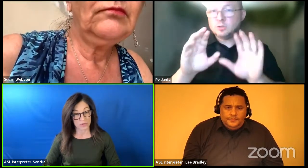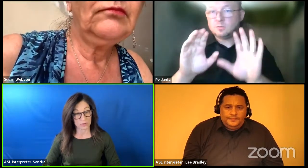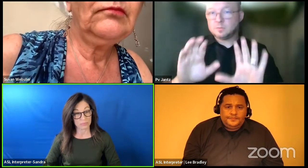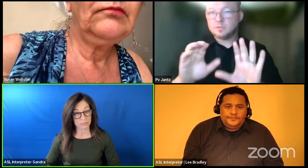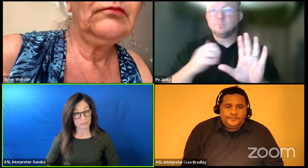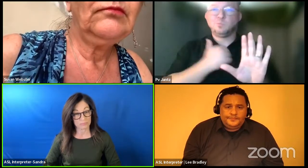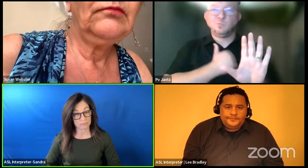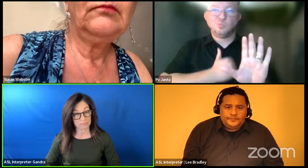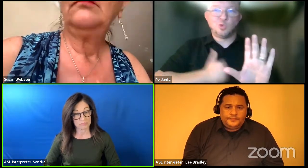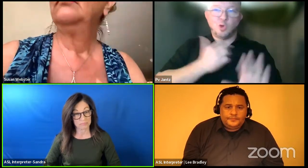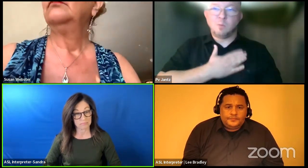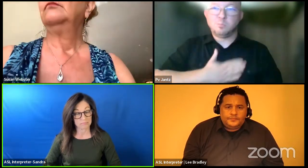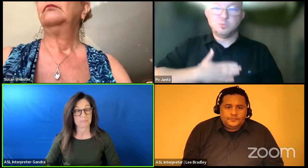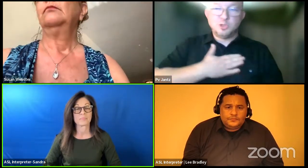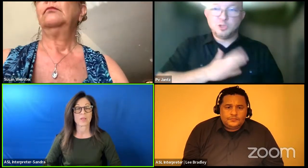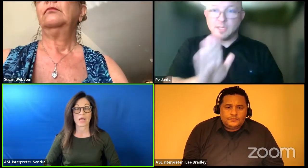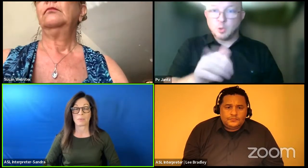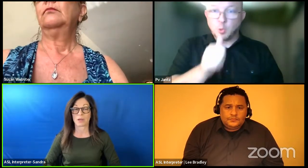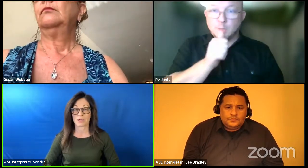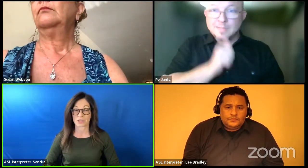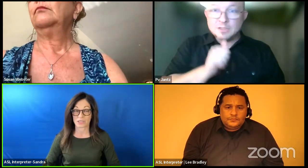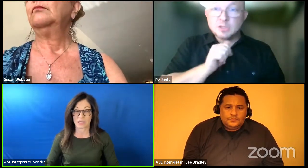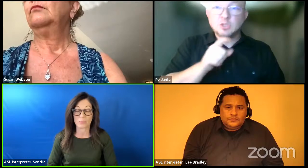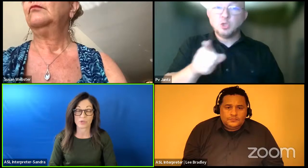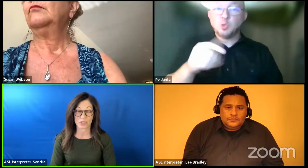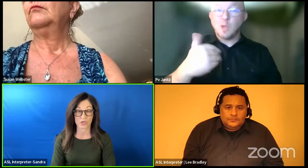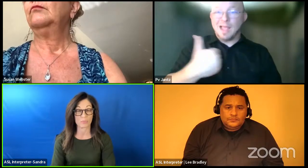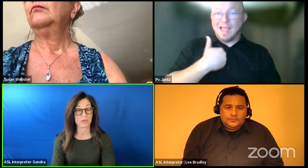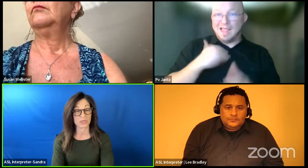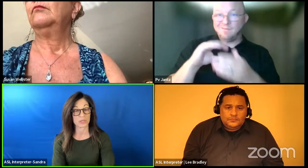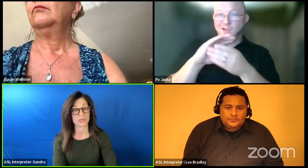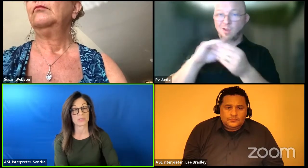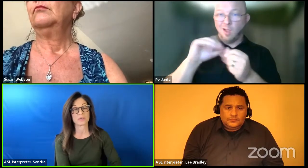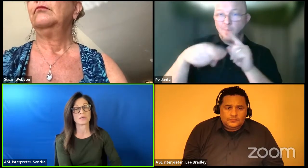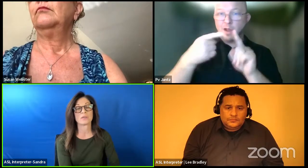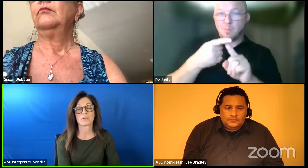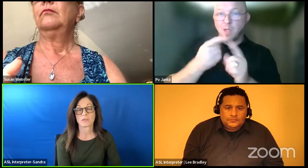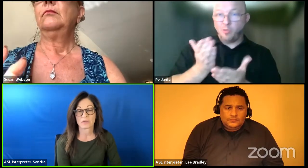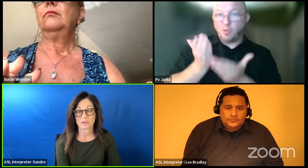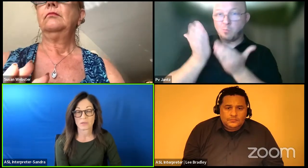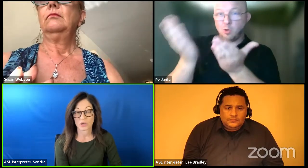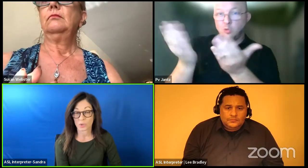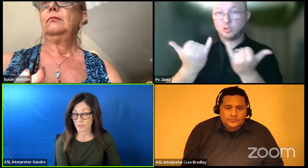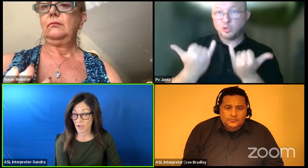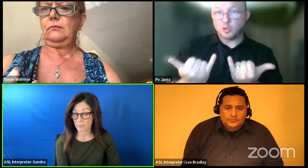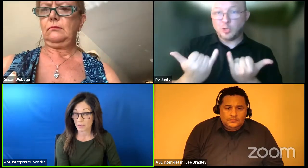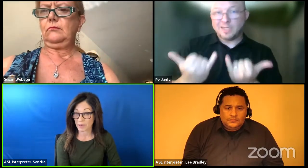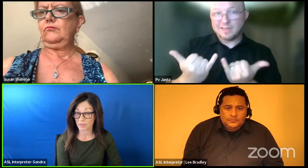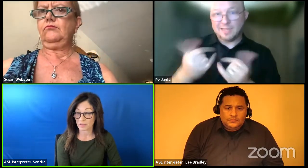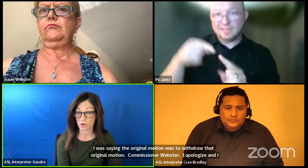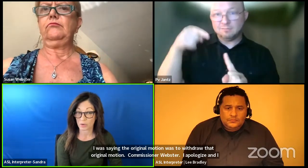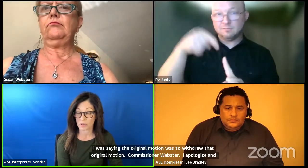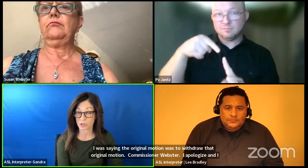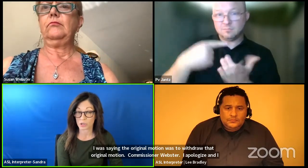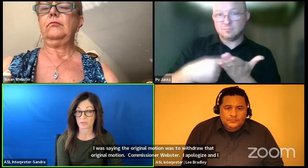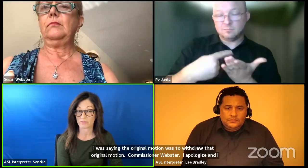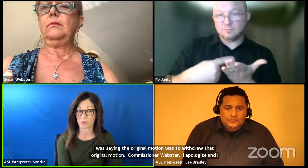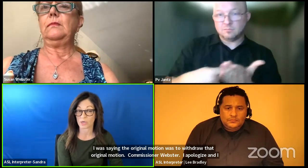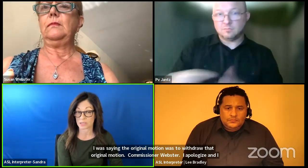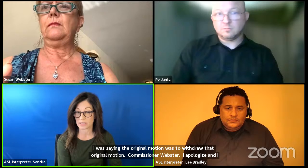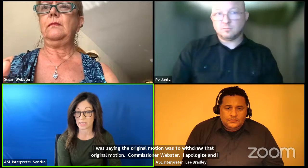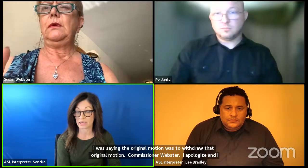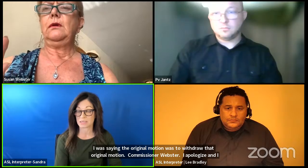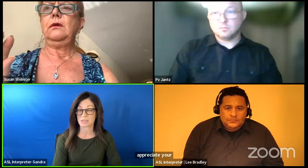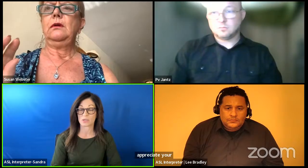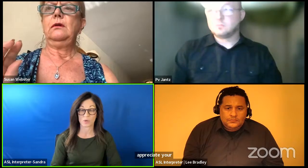Commissioner Webster, I apologize and I appreciate your patience. You have a comment about the current motion on the